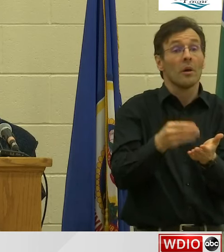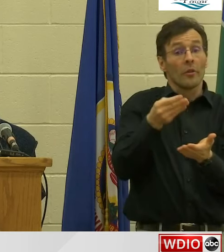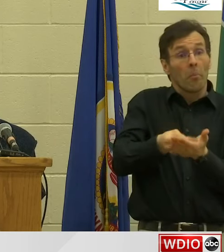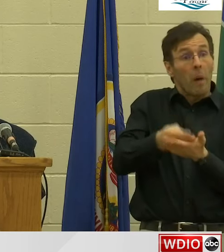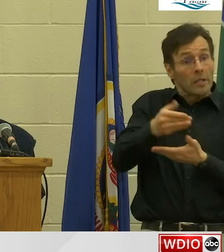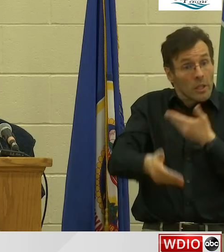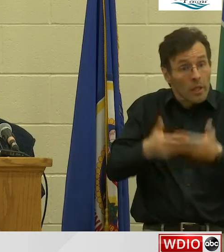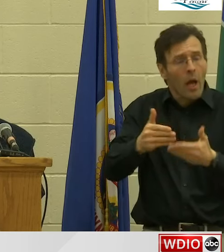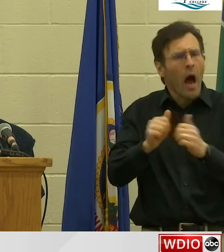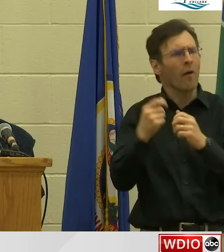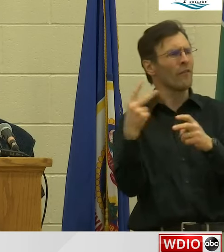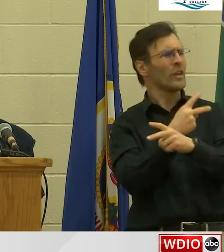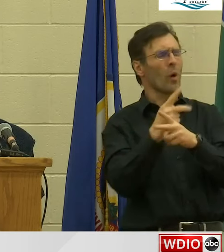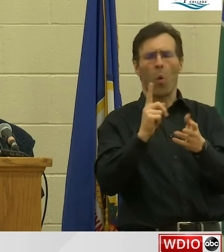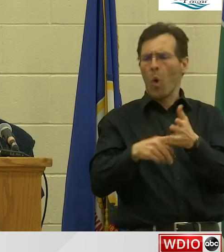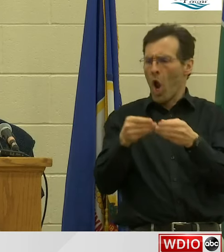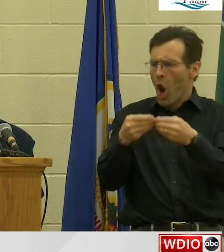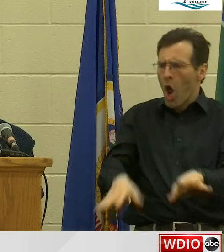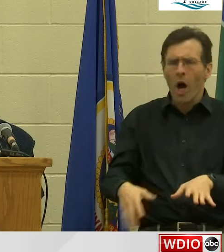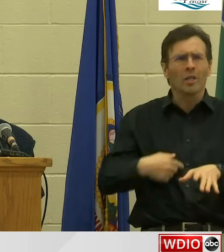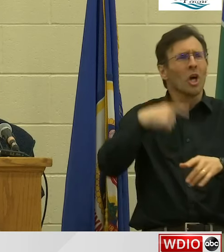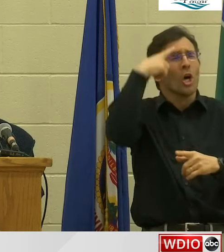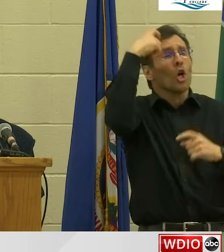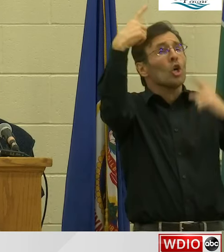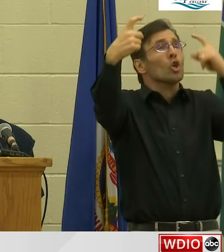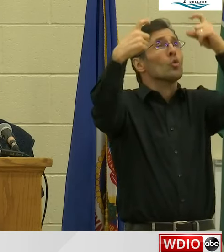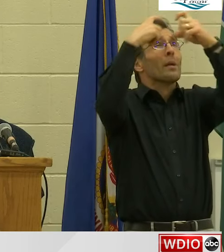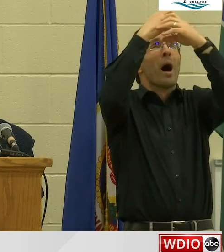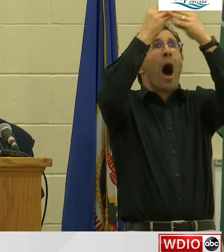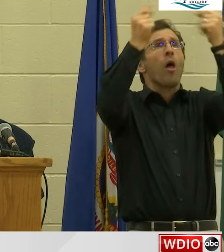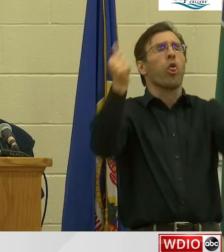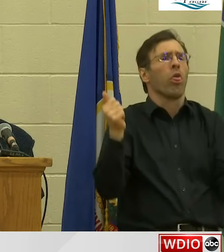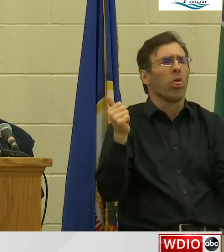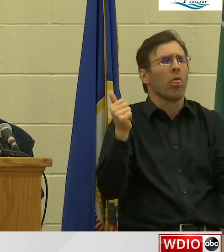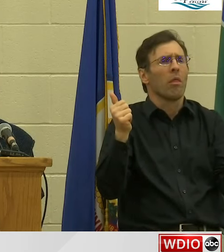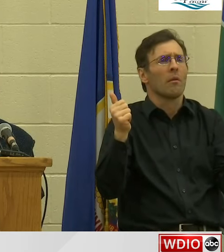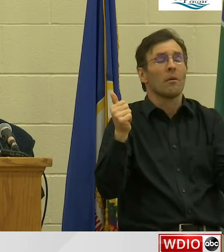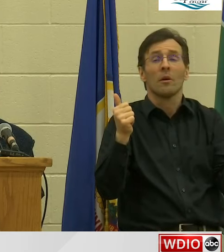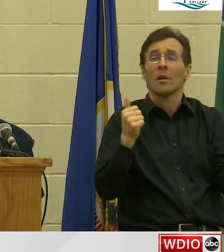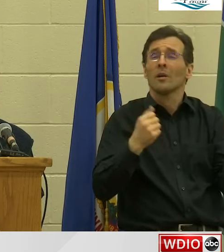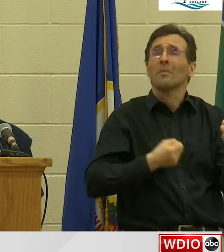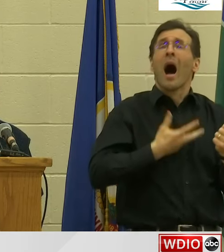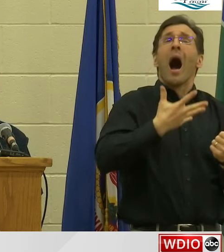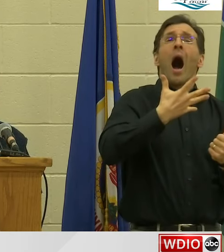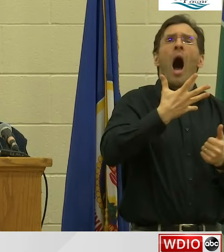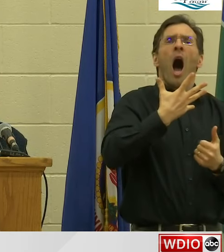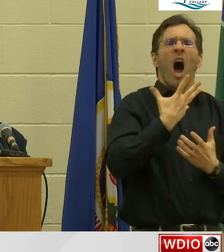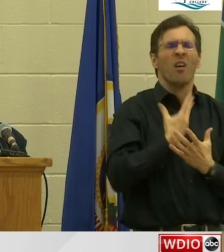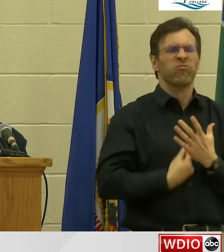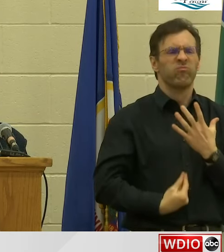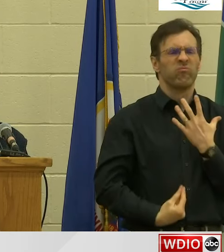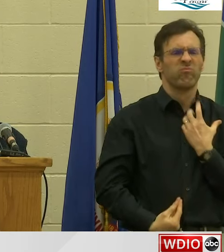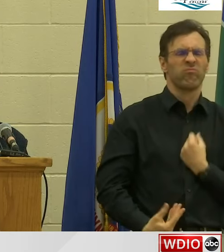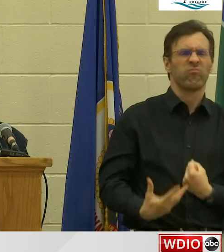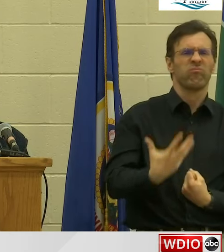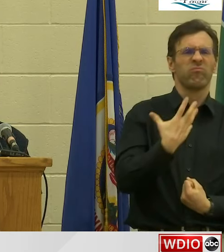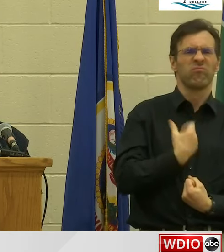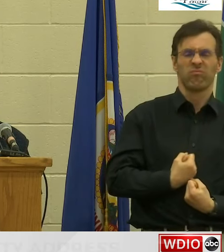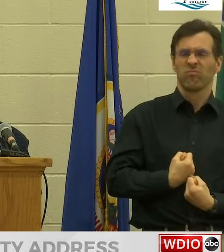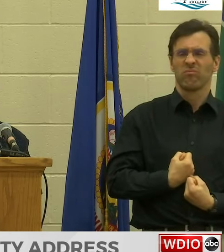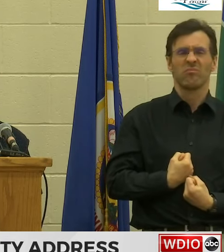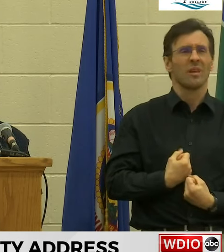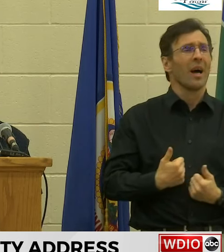loss, dreams deferred, voices silenced, lives taken